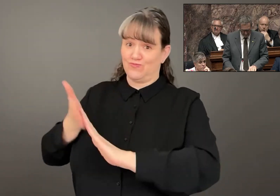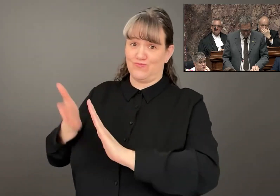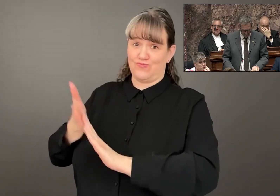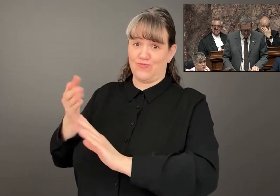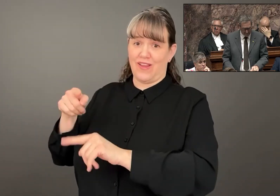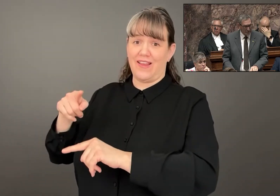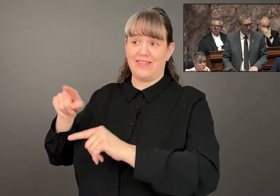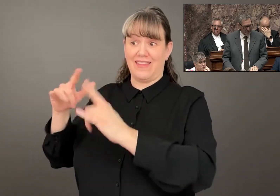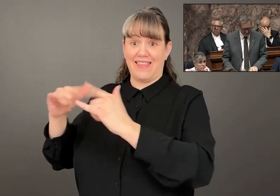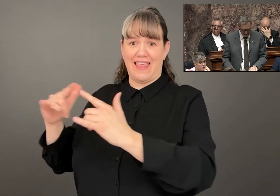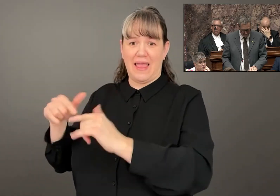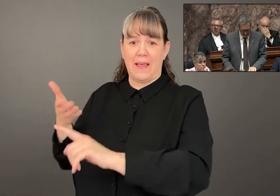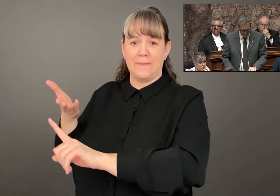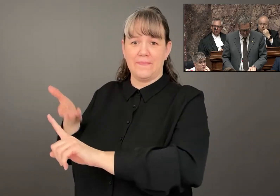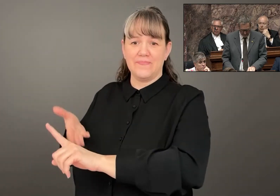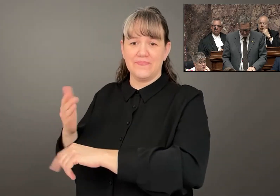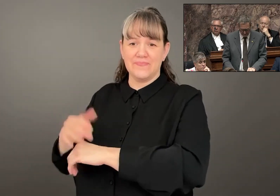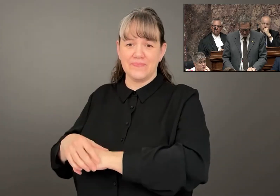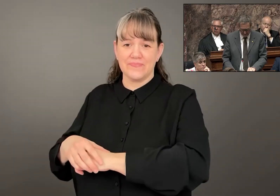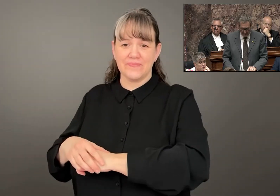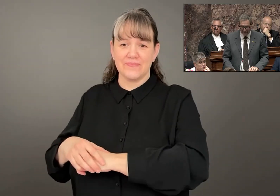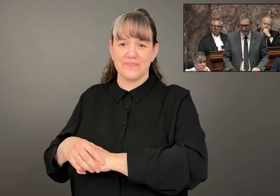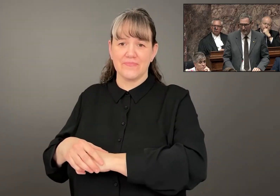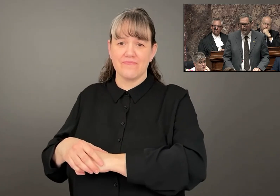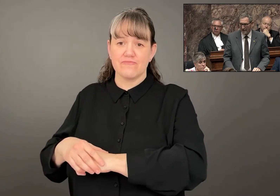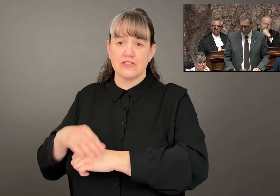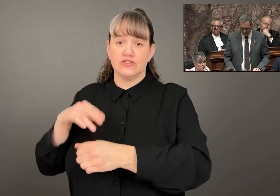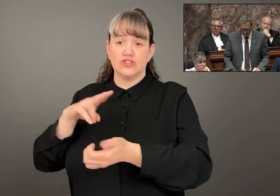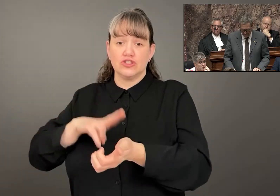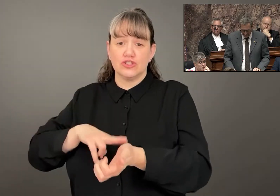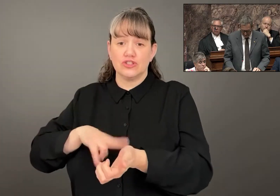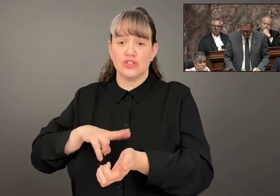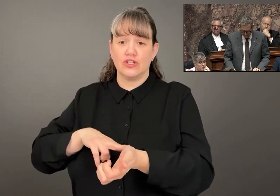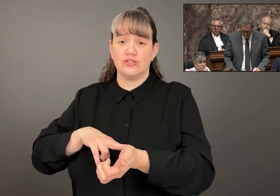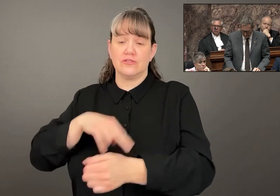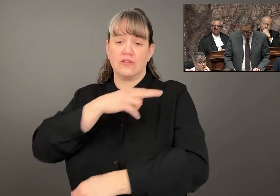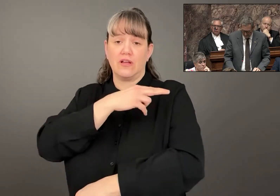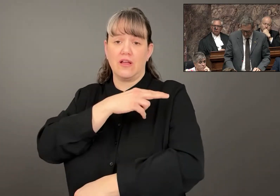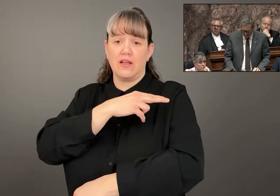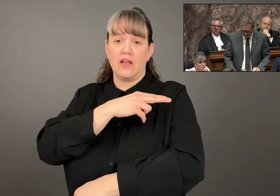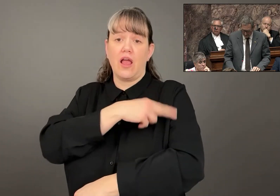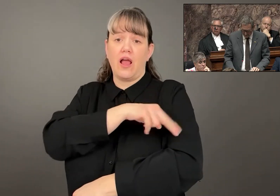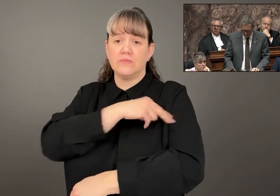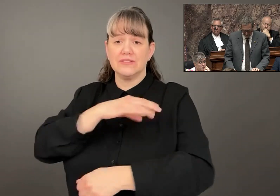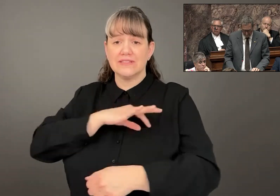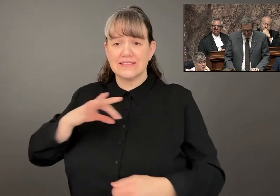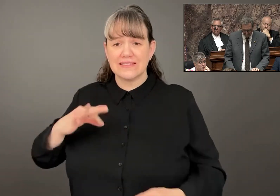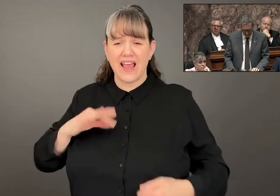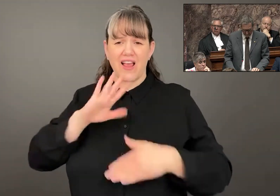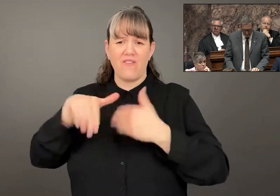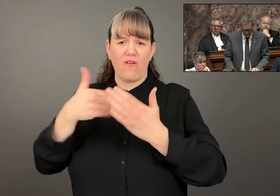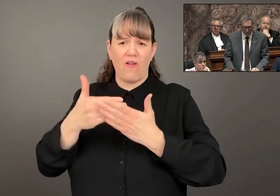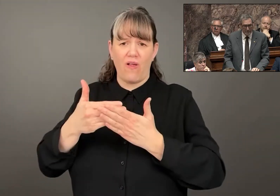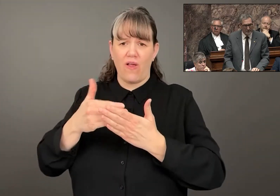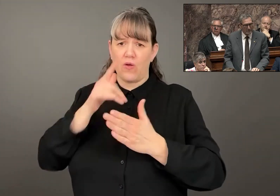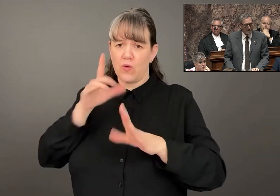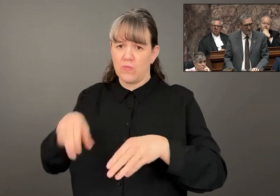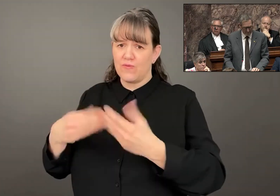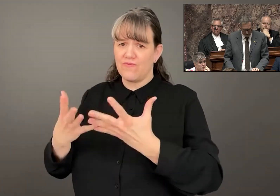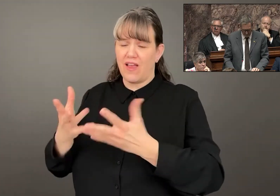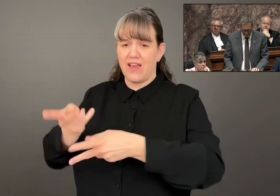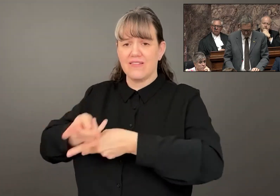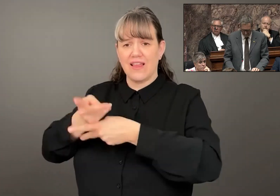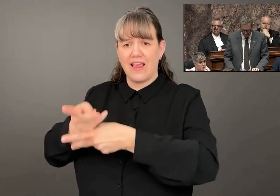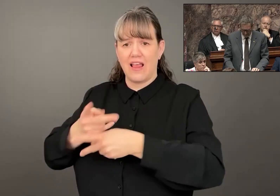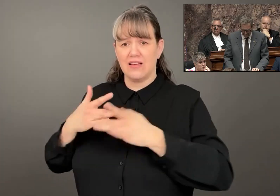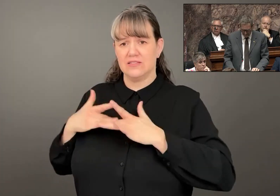Weeb, and the incredible nurses and hospital staff. Their compassion, CARE ensures that families from Hope to Boston